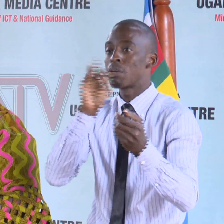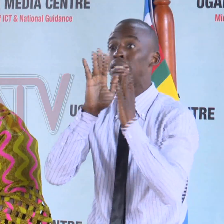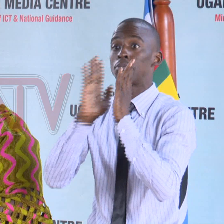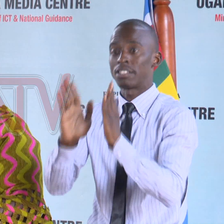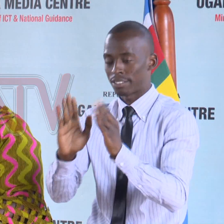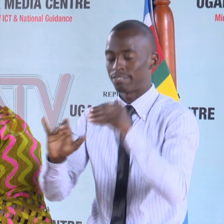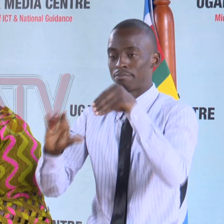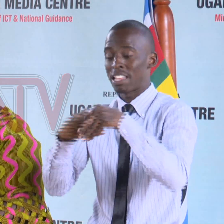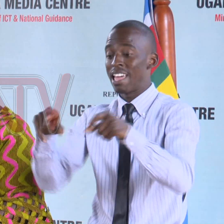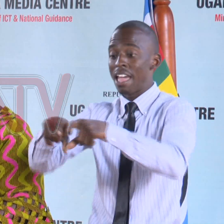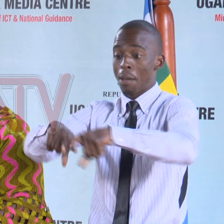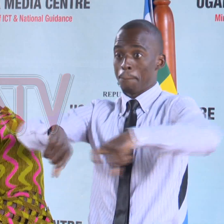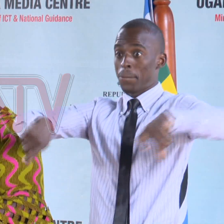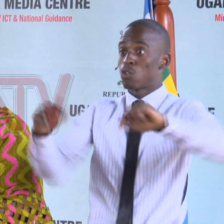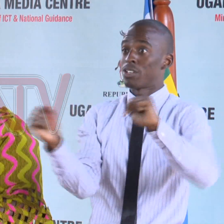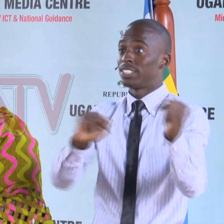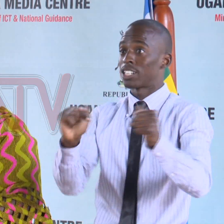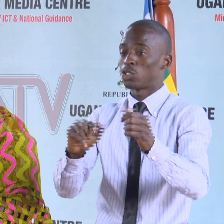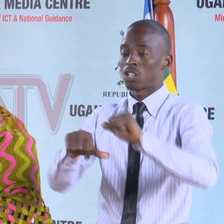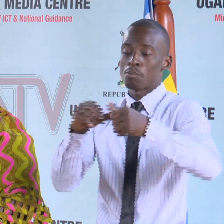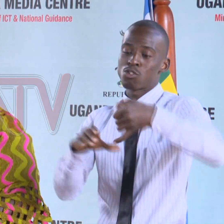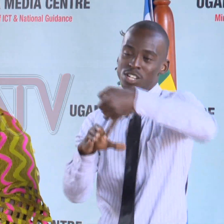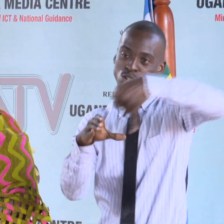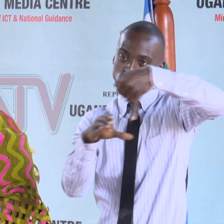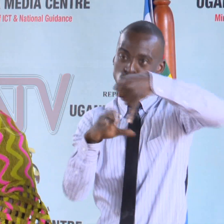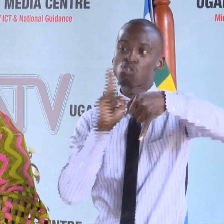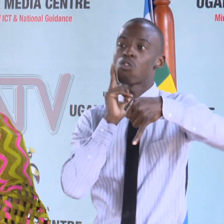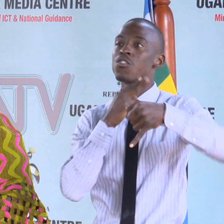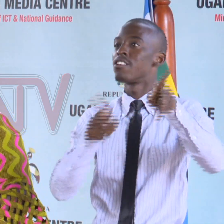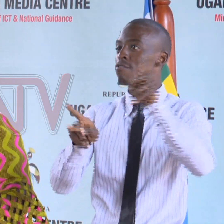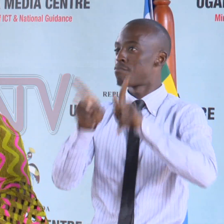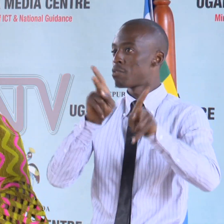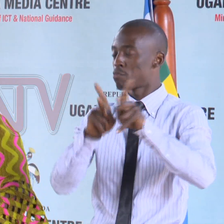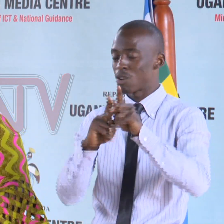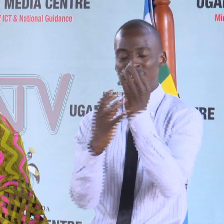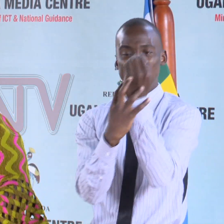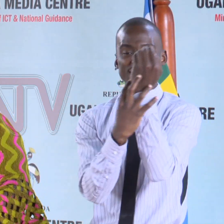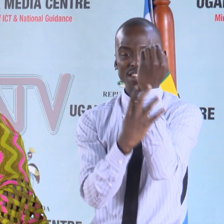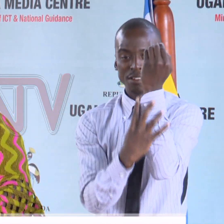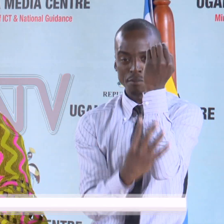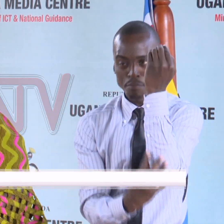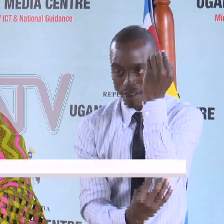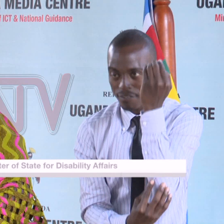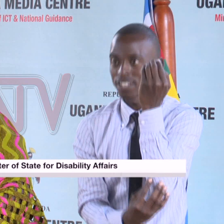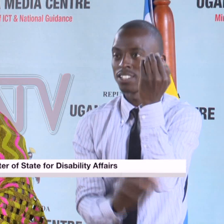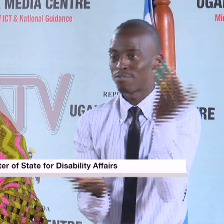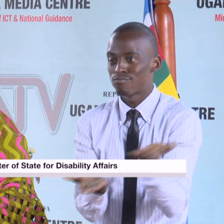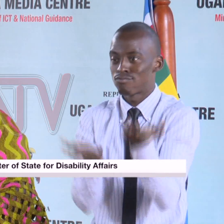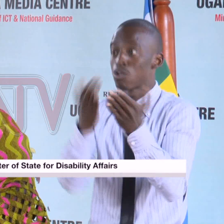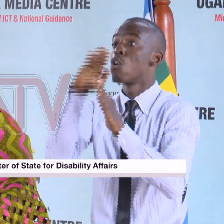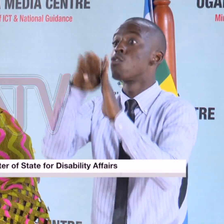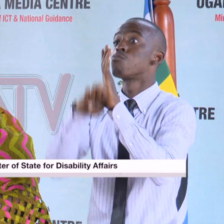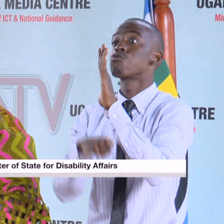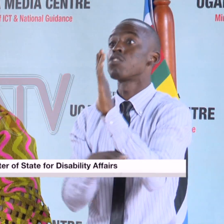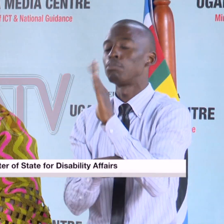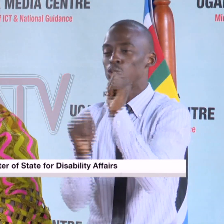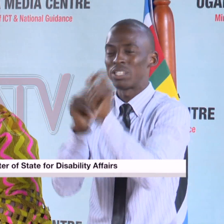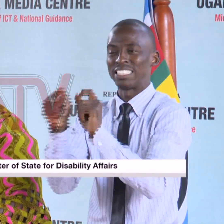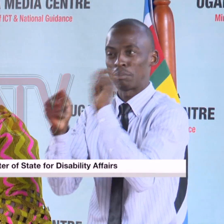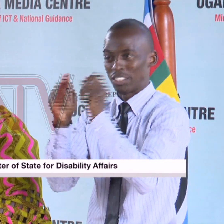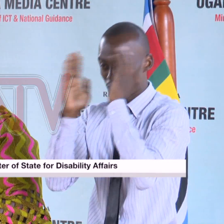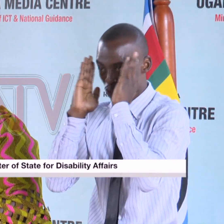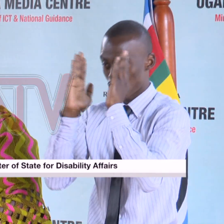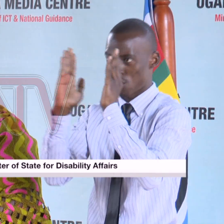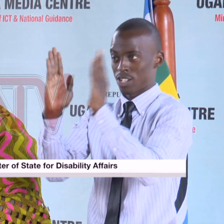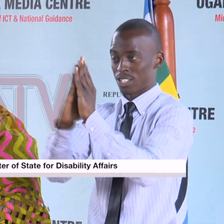This will be a panel discussion on inclusion of deaf people in poverty eradication programs, with specific